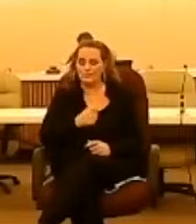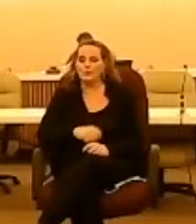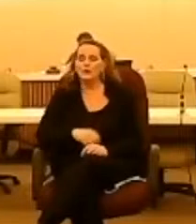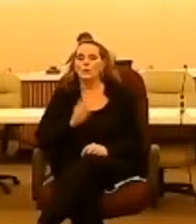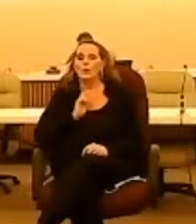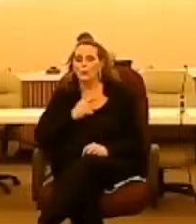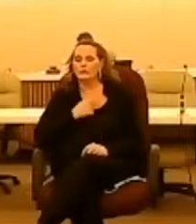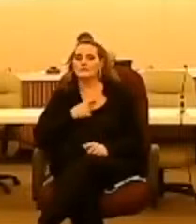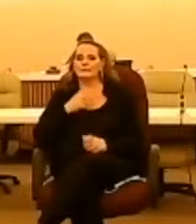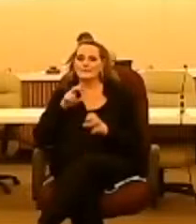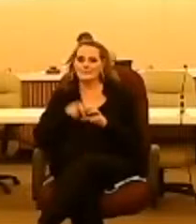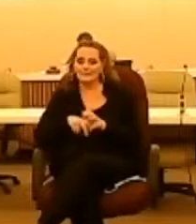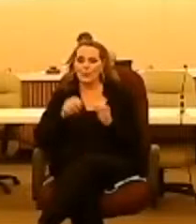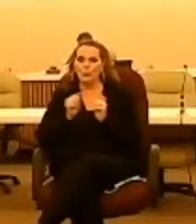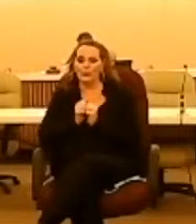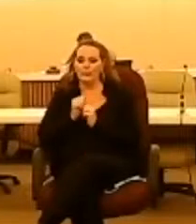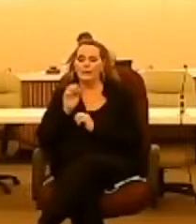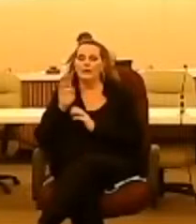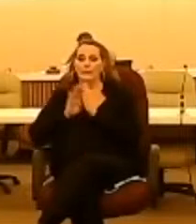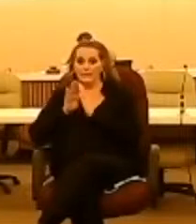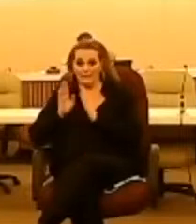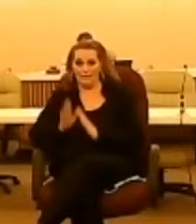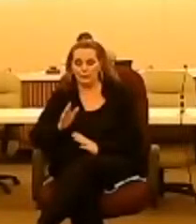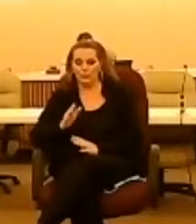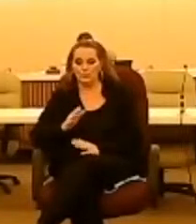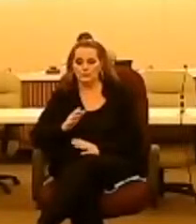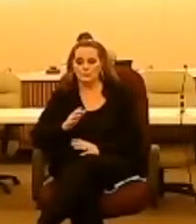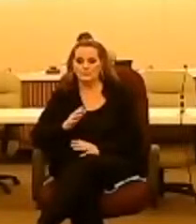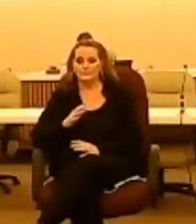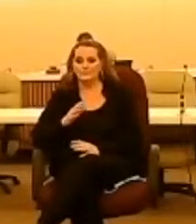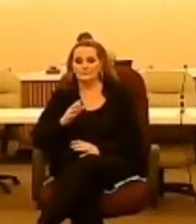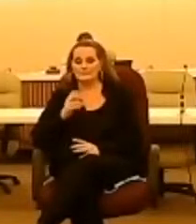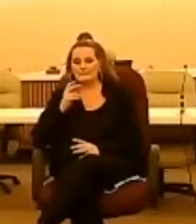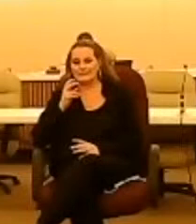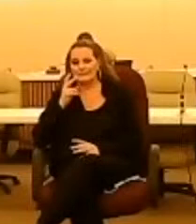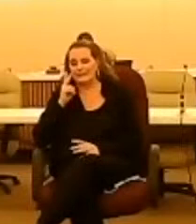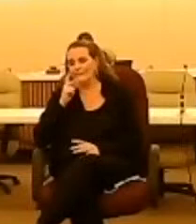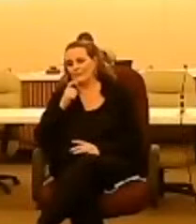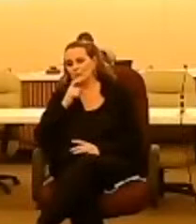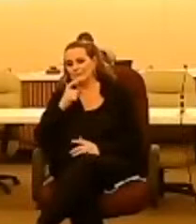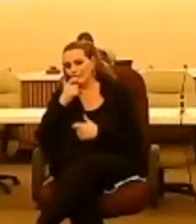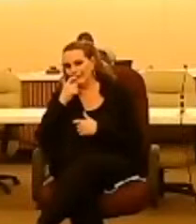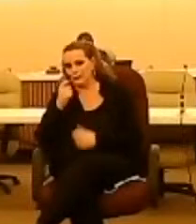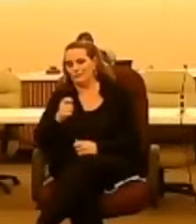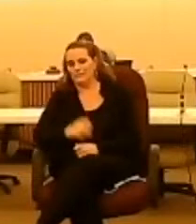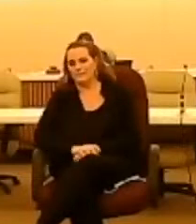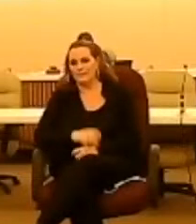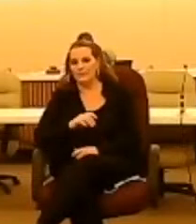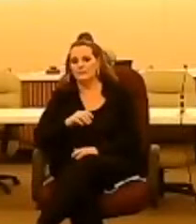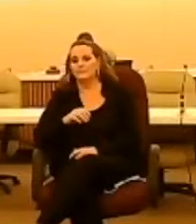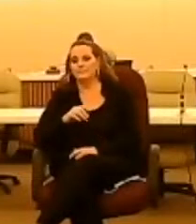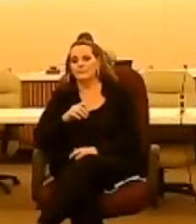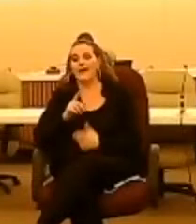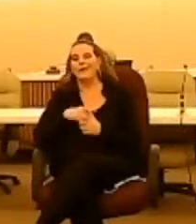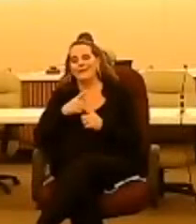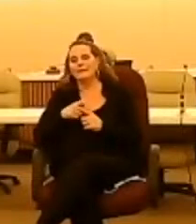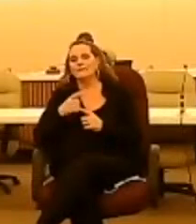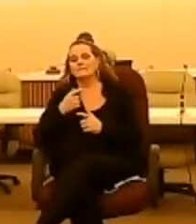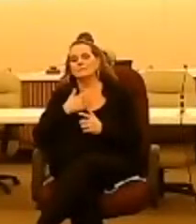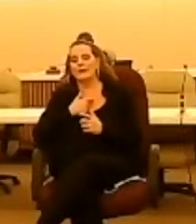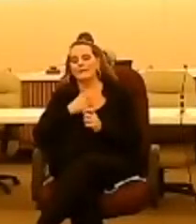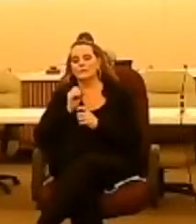and the potential owners to see if they are still interested, and then to do another survey map that